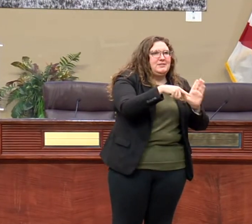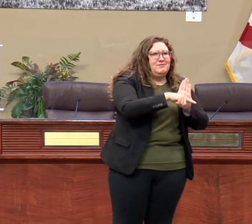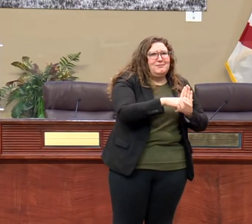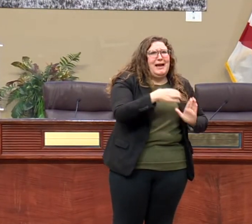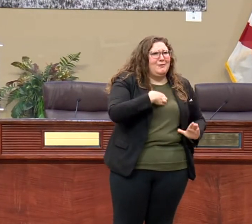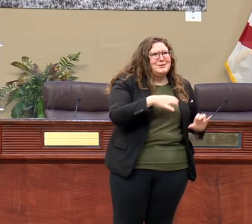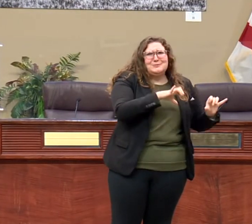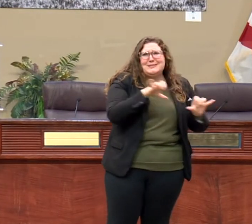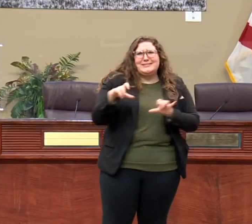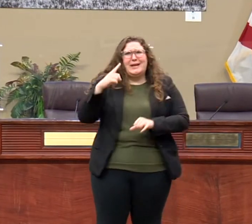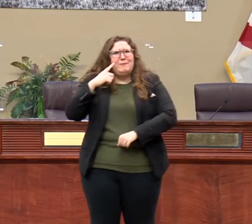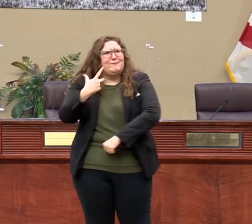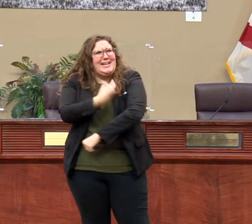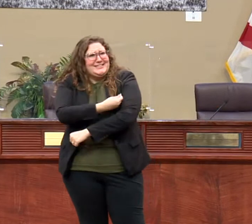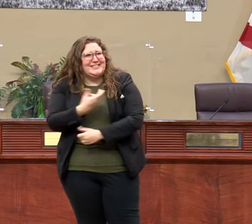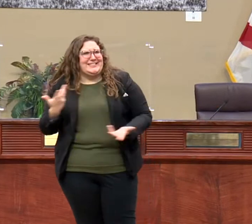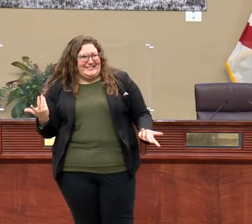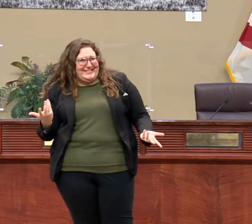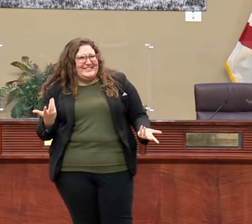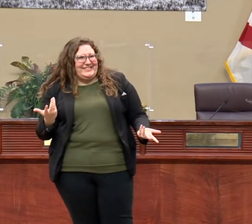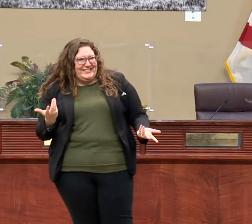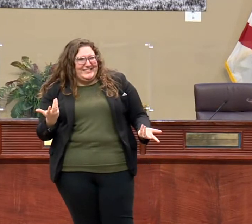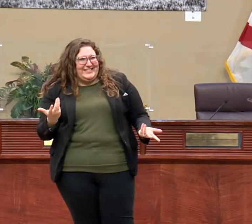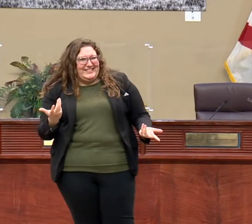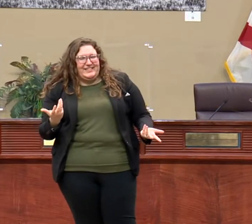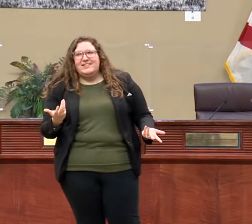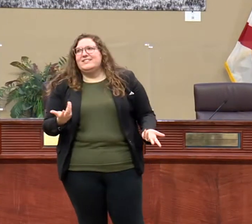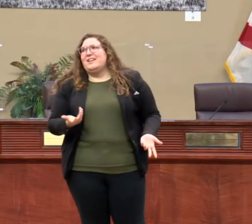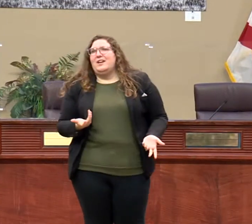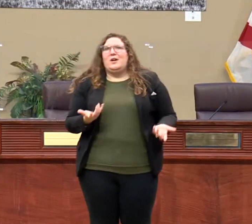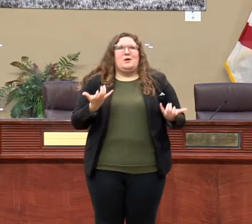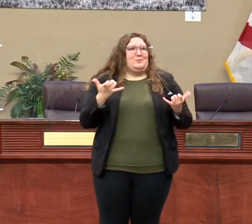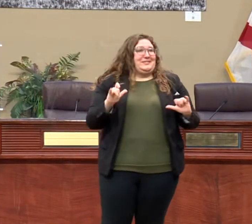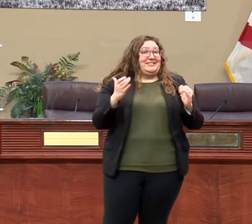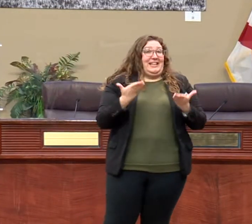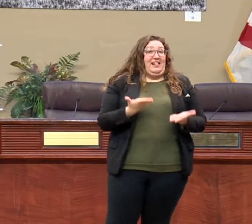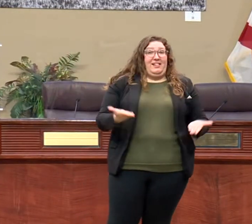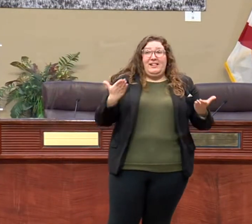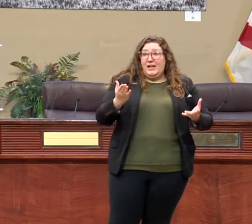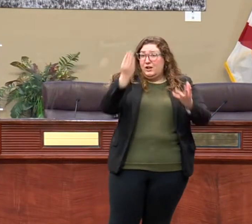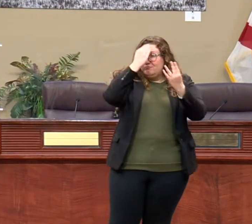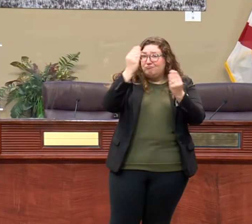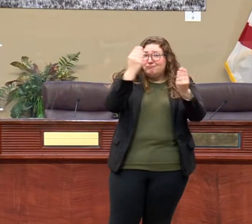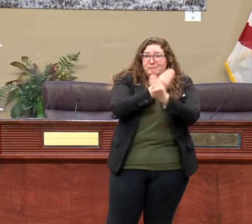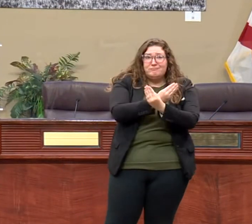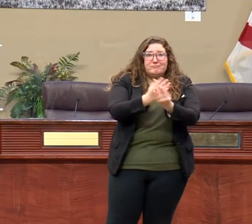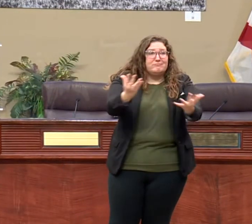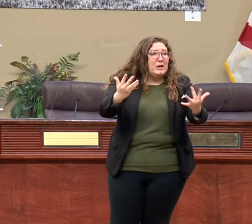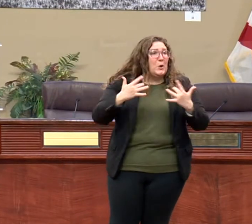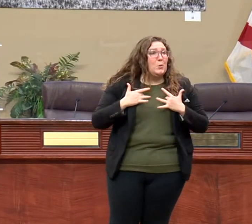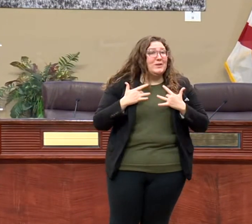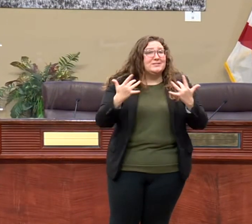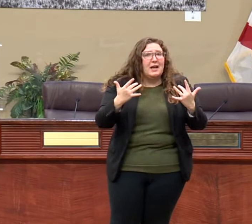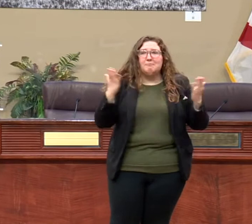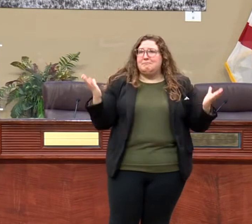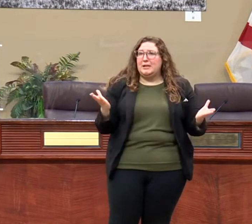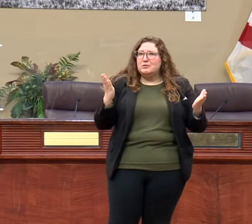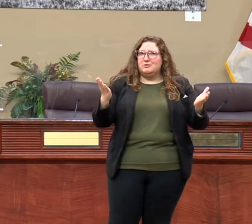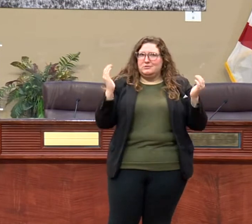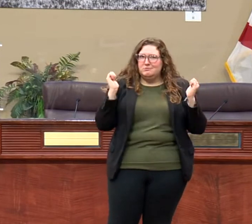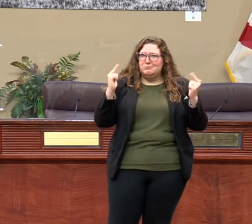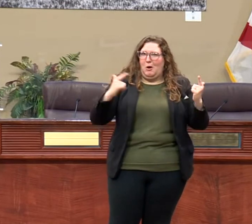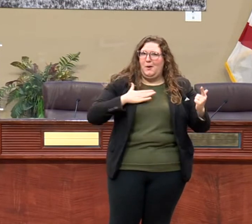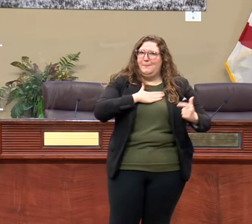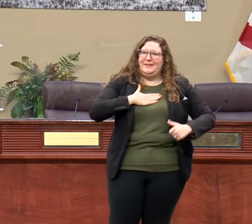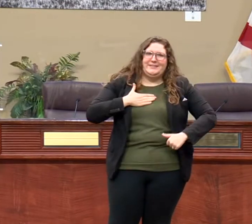vaccinated. But so we're still here having these press briefings to encourage people to get vaccinated. And